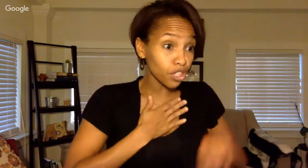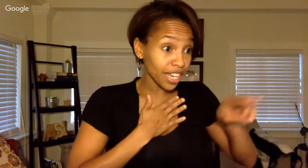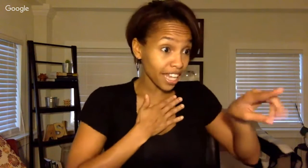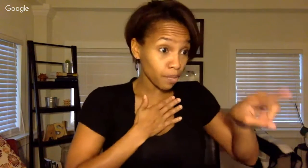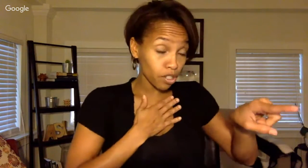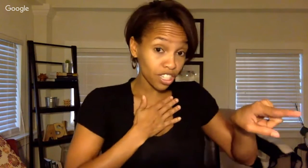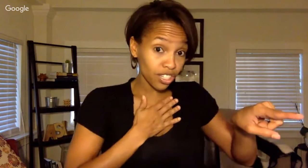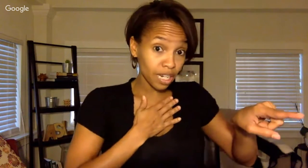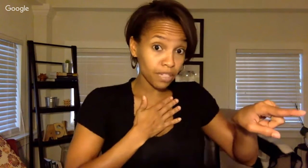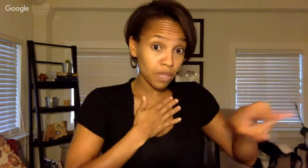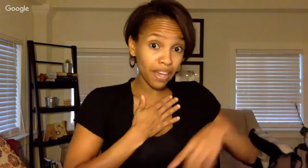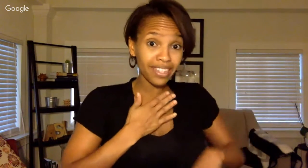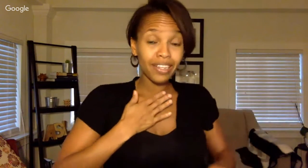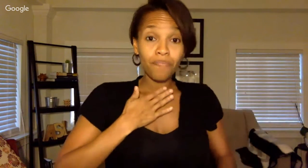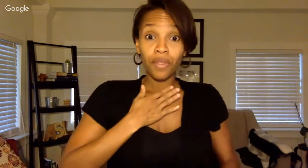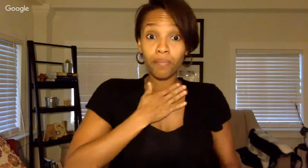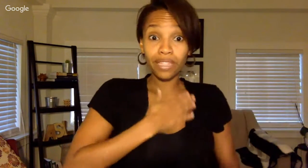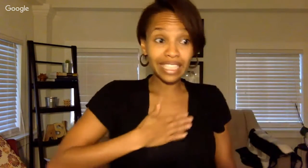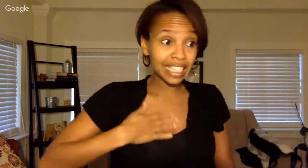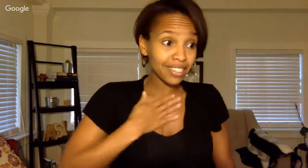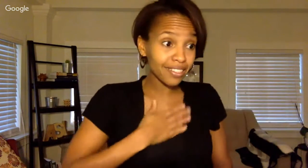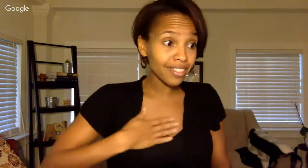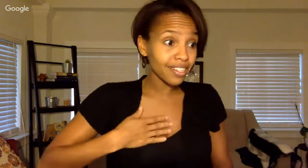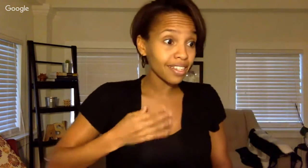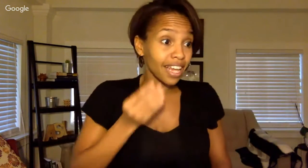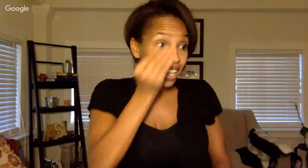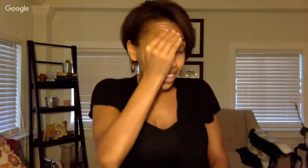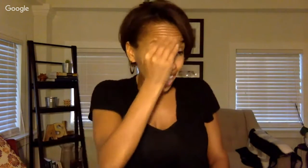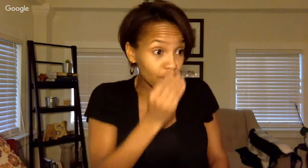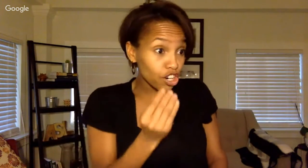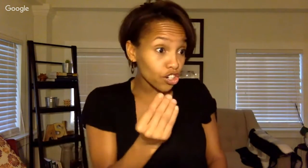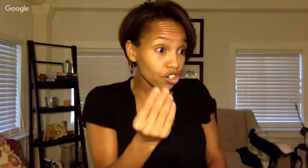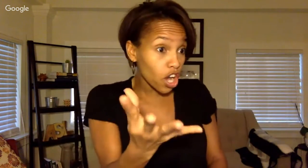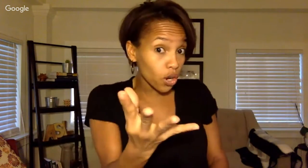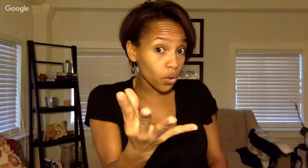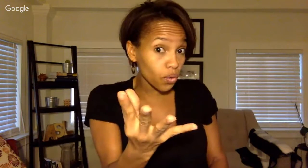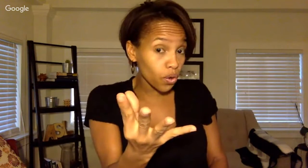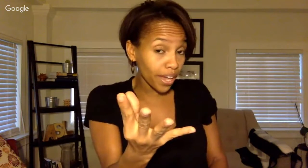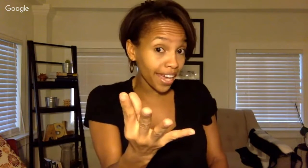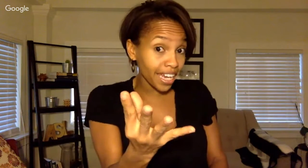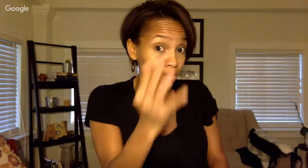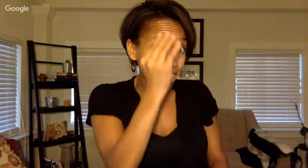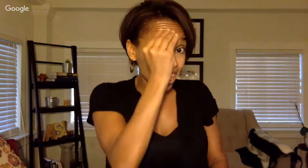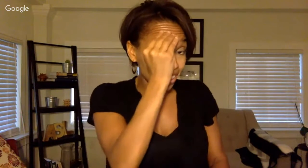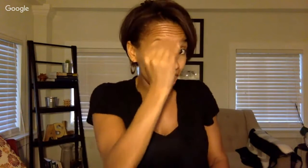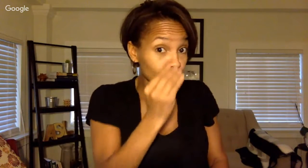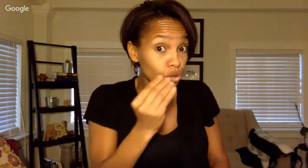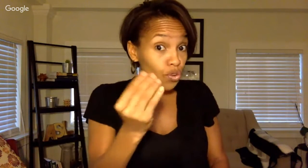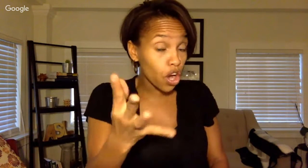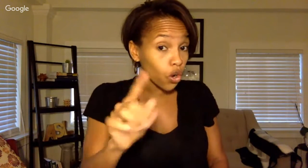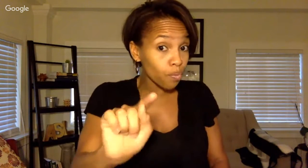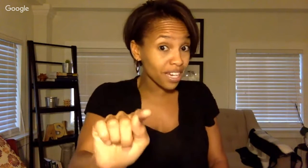at the person who just set up in space. Please let her know, okay? And I'm saying let you know